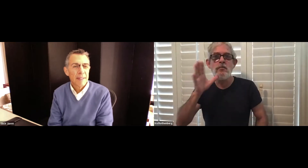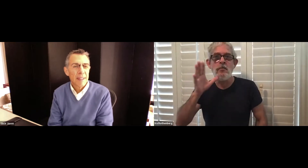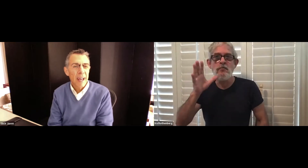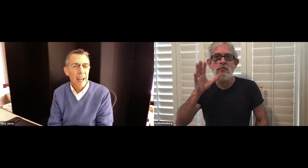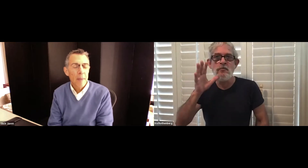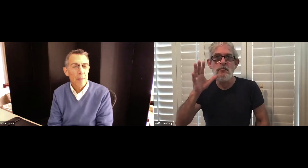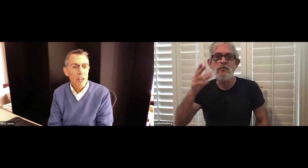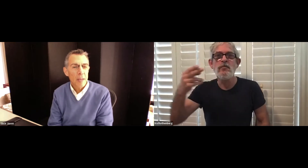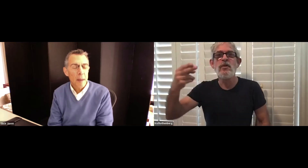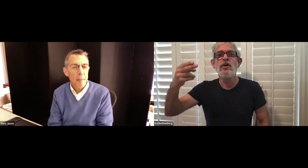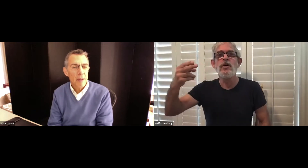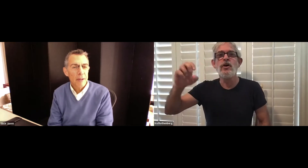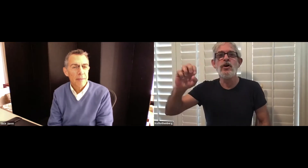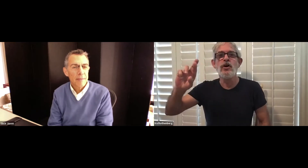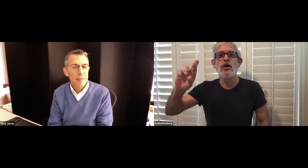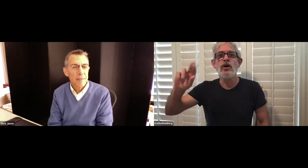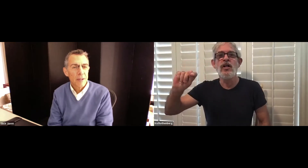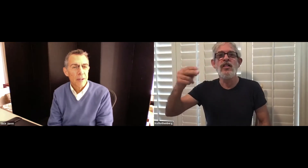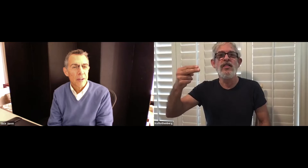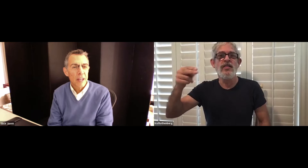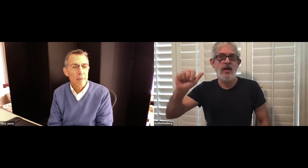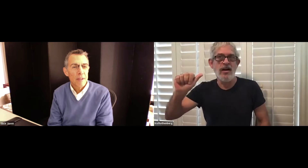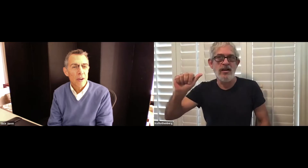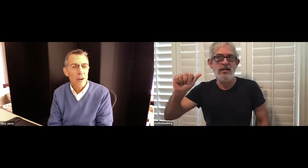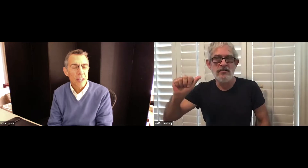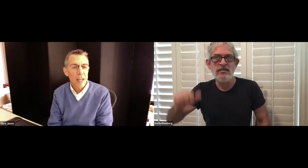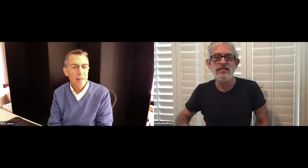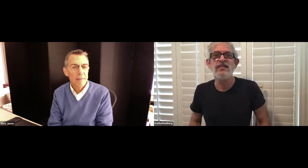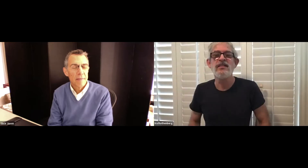and I'm going to be talking about my mother. Her name is Hertha.